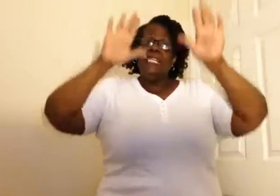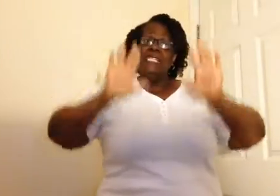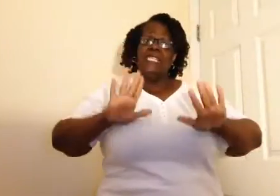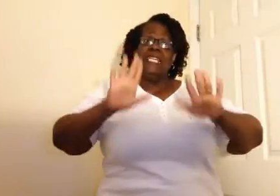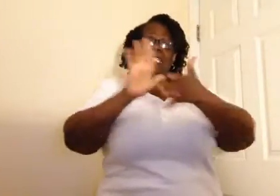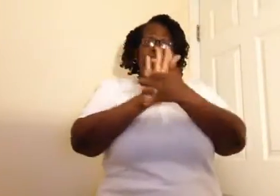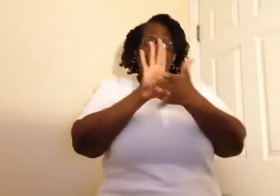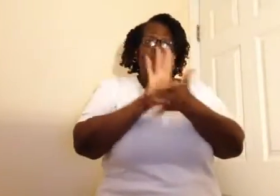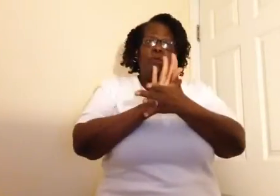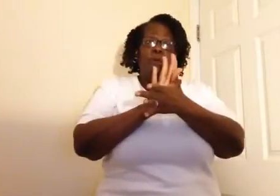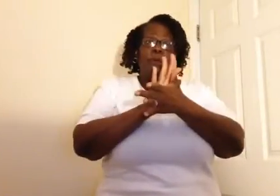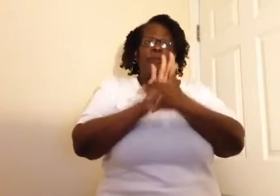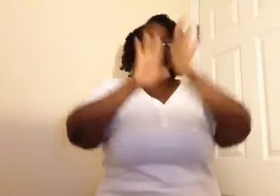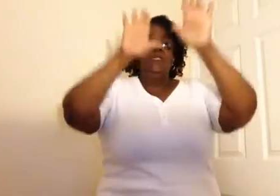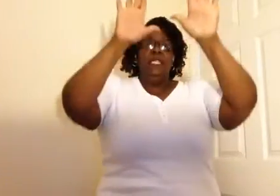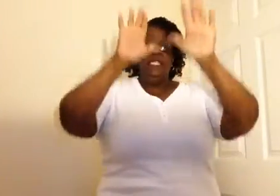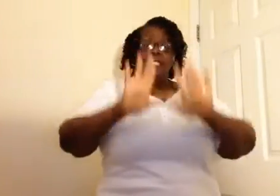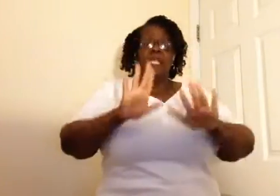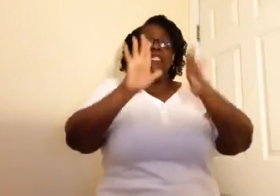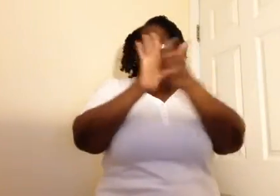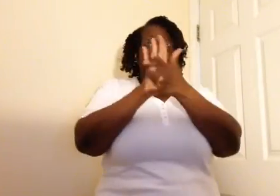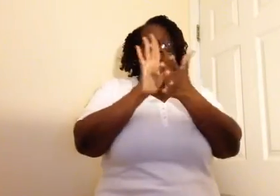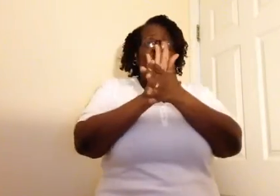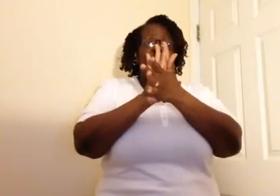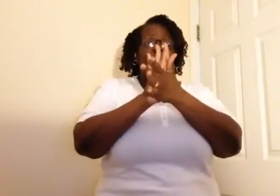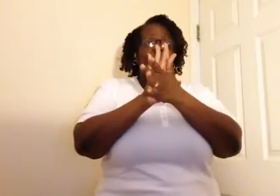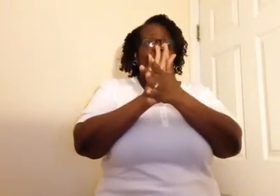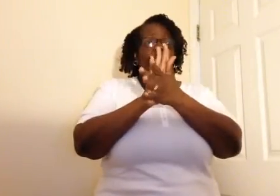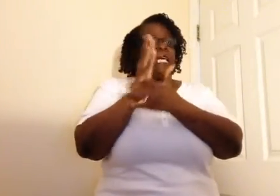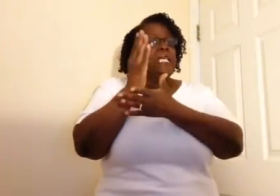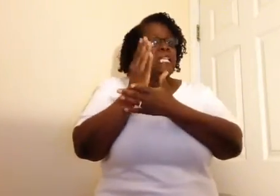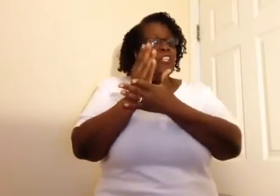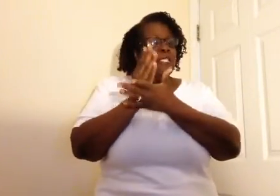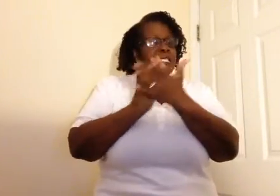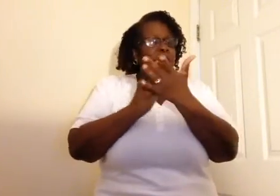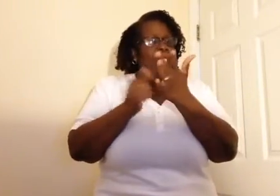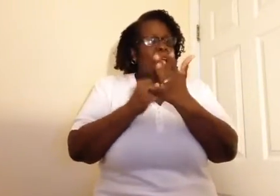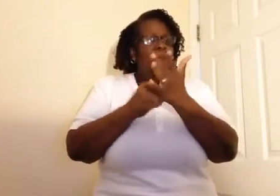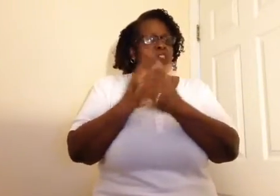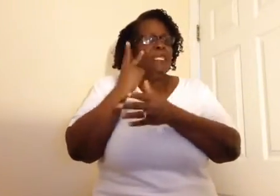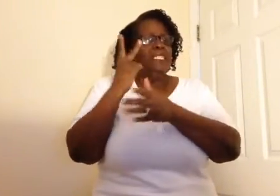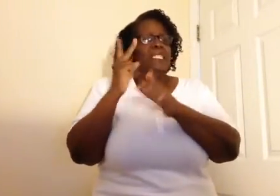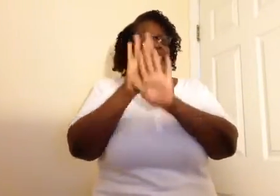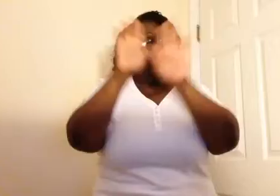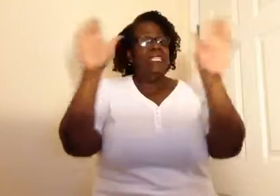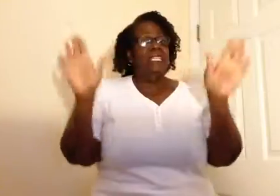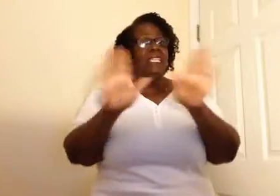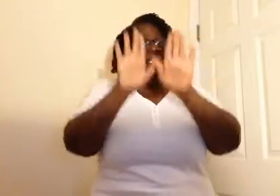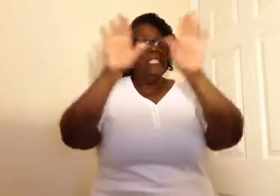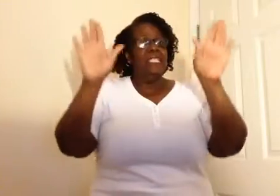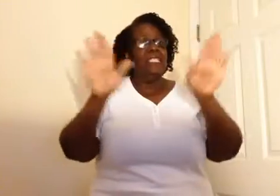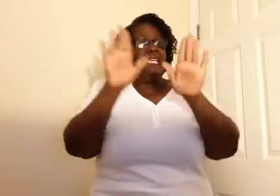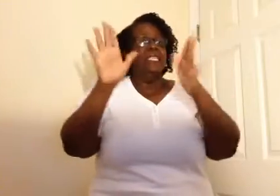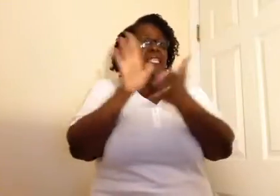Sunday school. Sunday school. Sometimes you may see it as Sunday